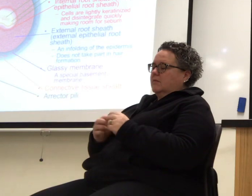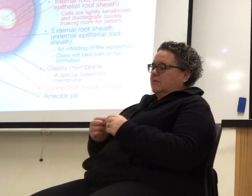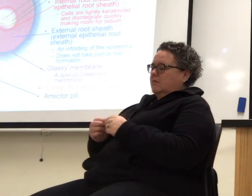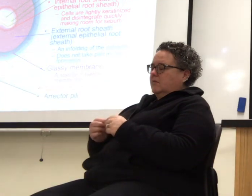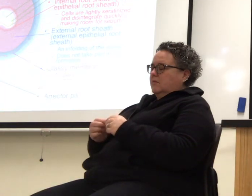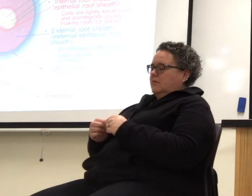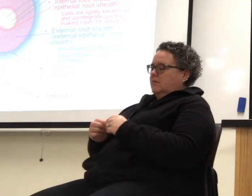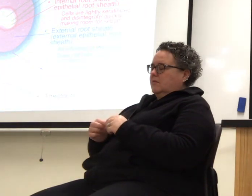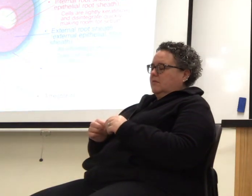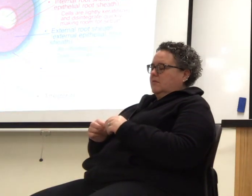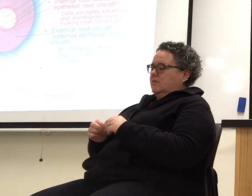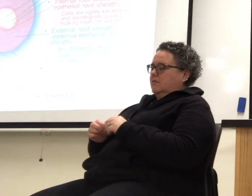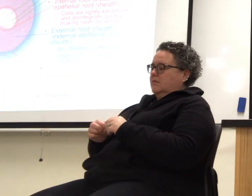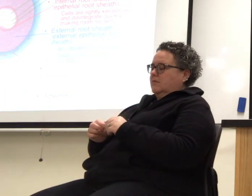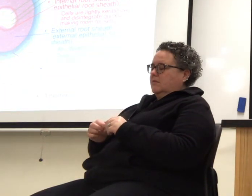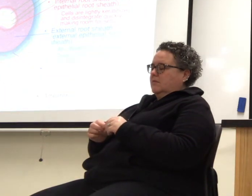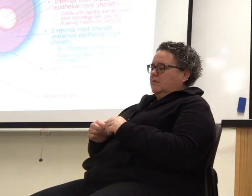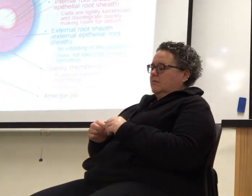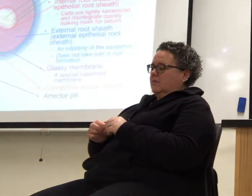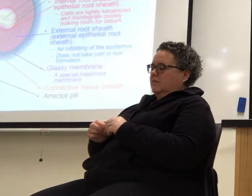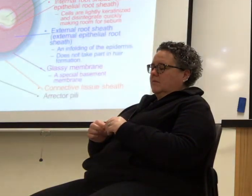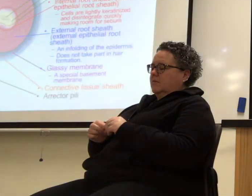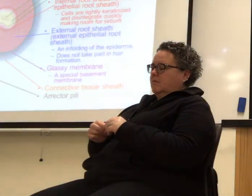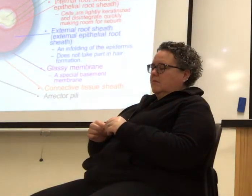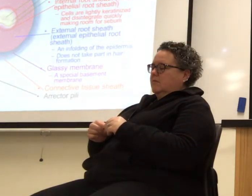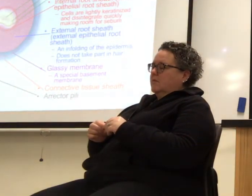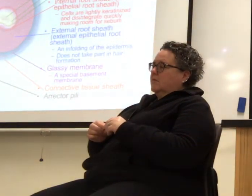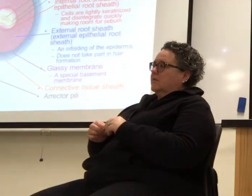Surrounds glassy membrane.